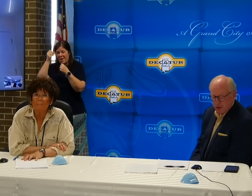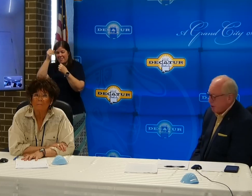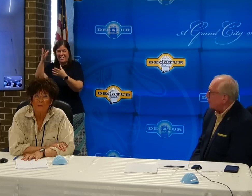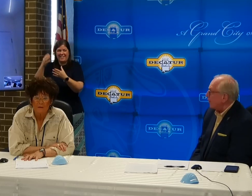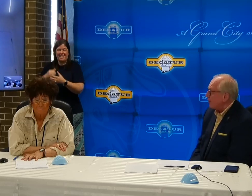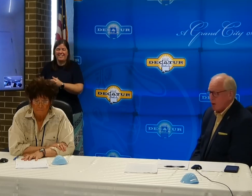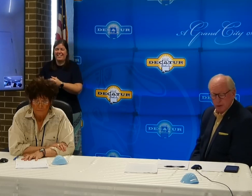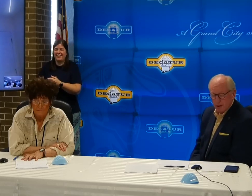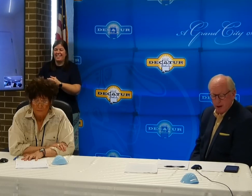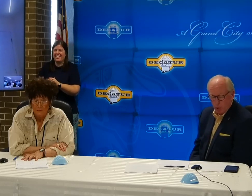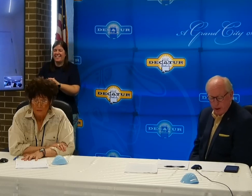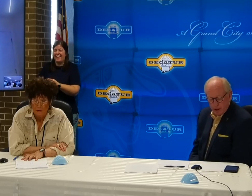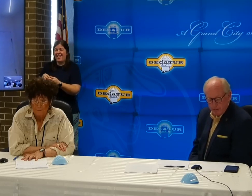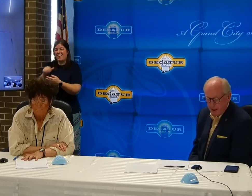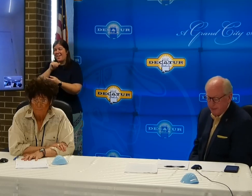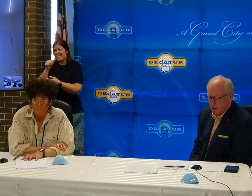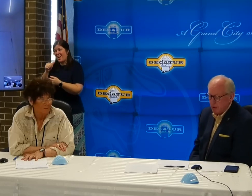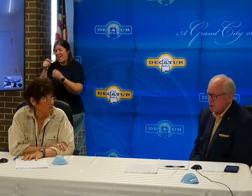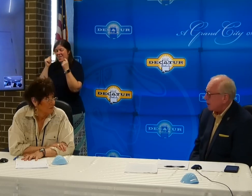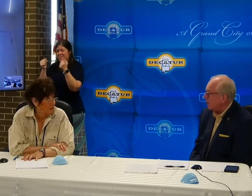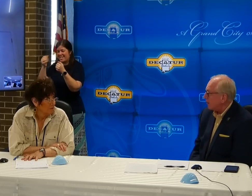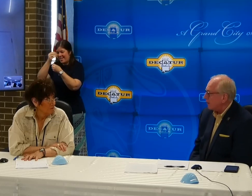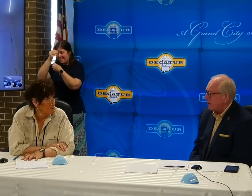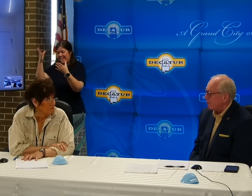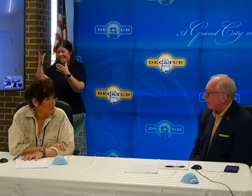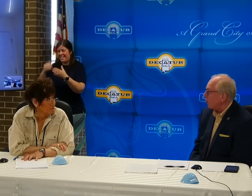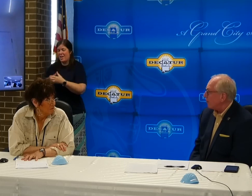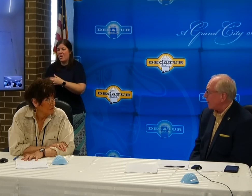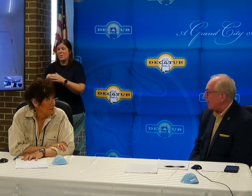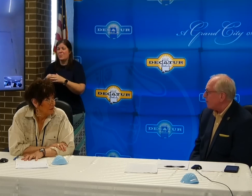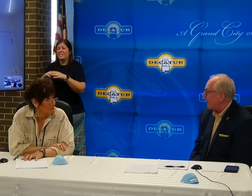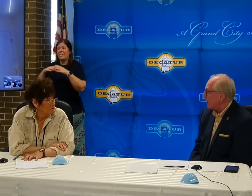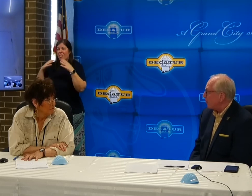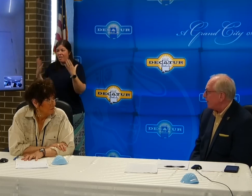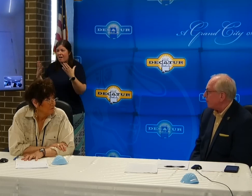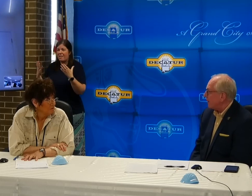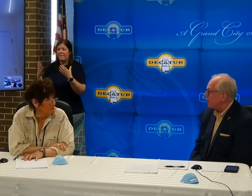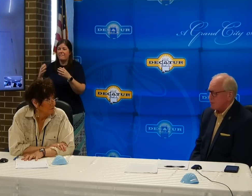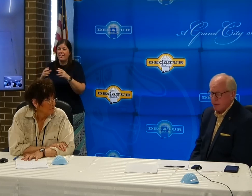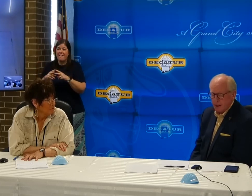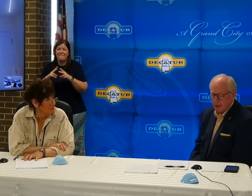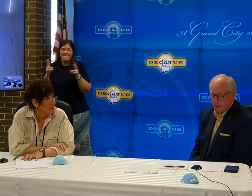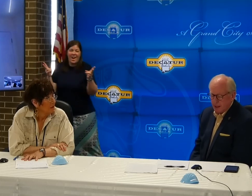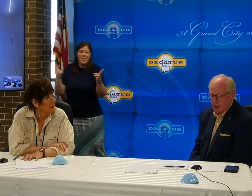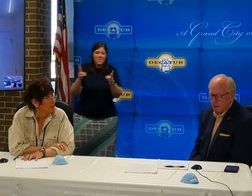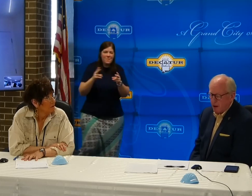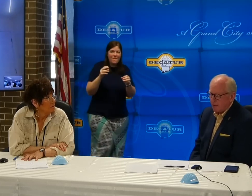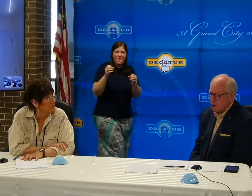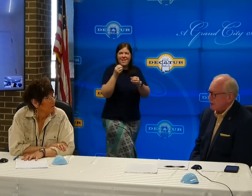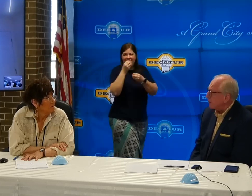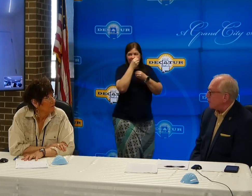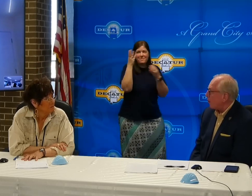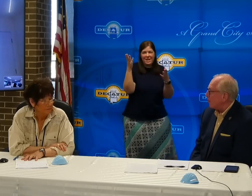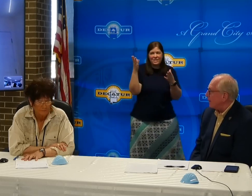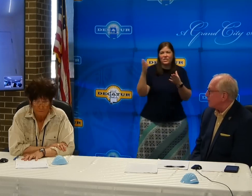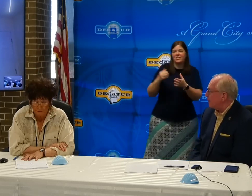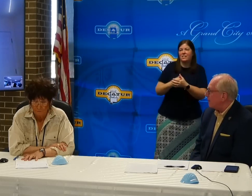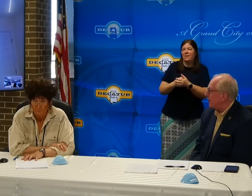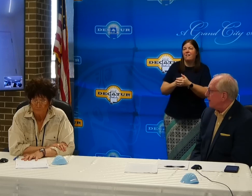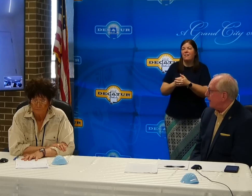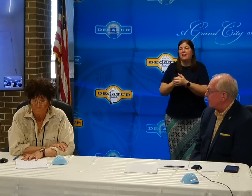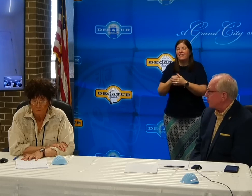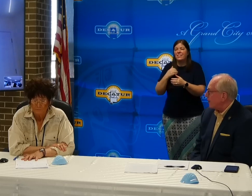Mr. Secretary, that was not a quick update. There was full of a lot of valuable information. Obviously, the department